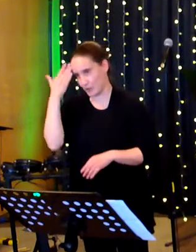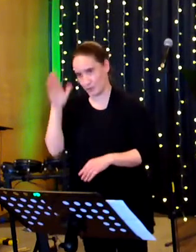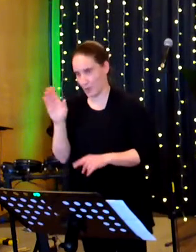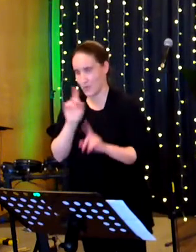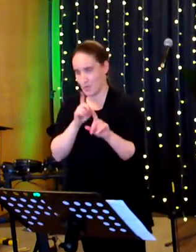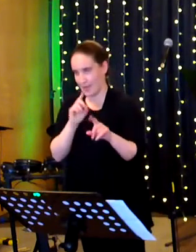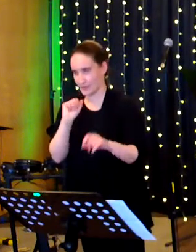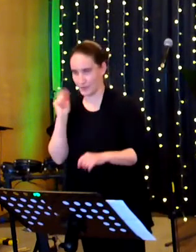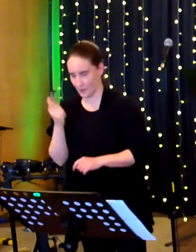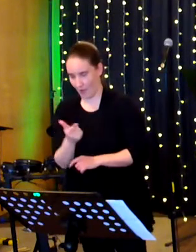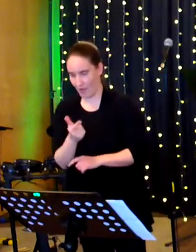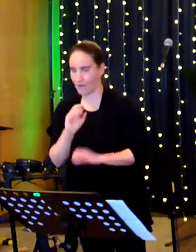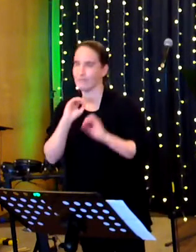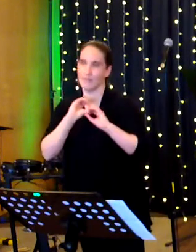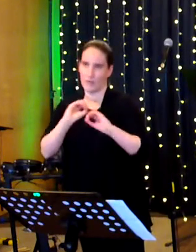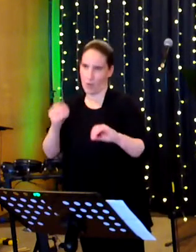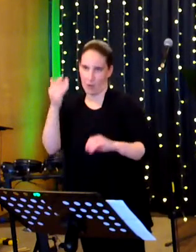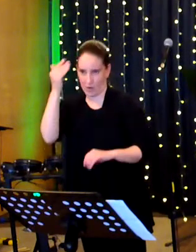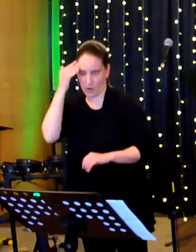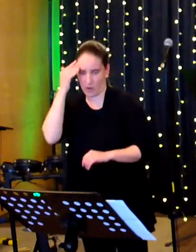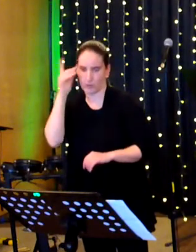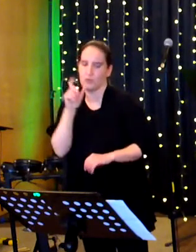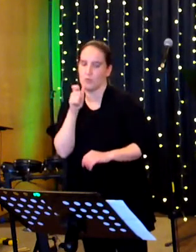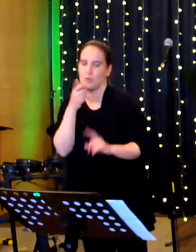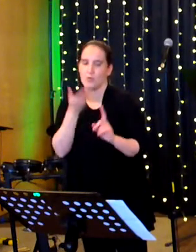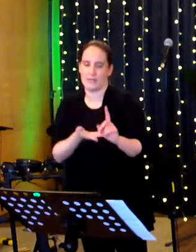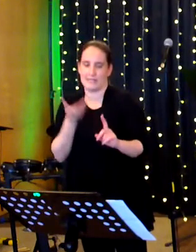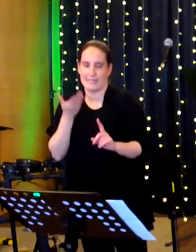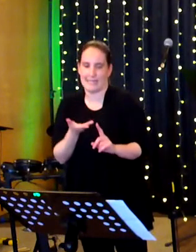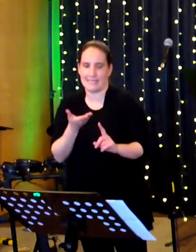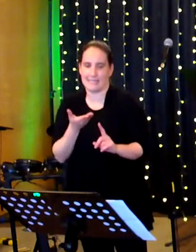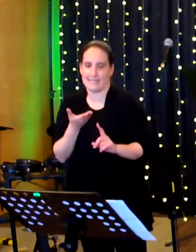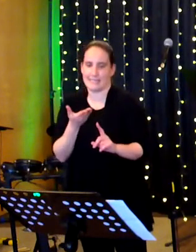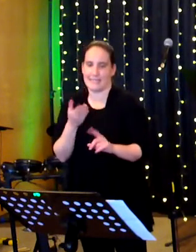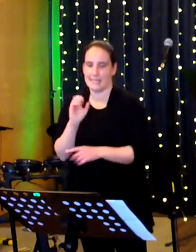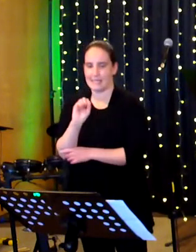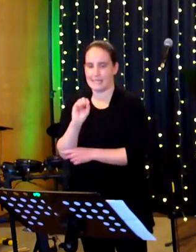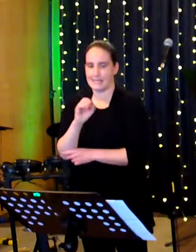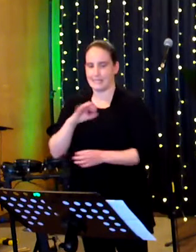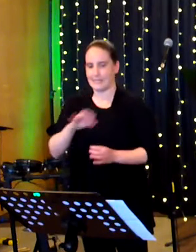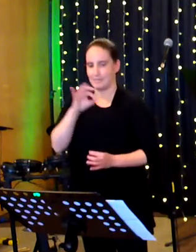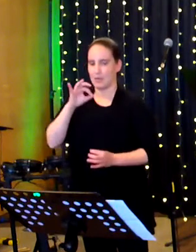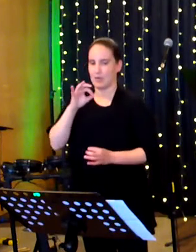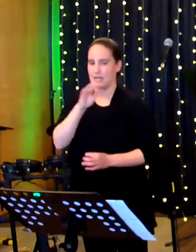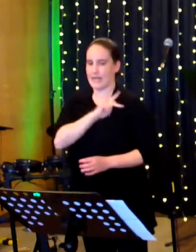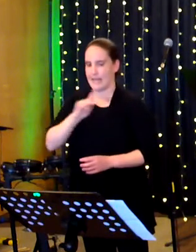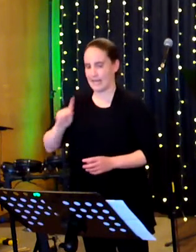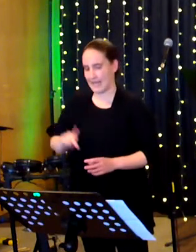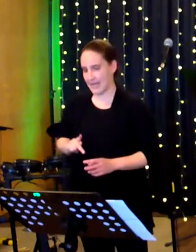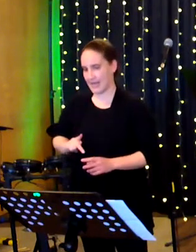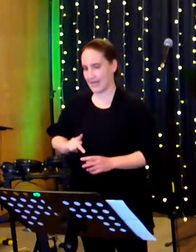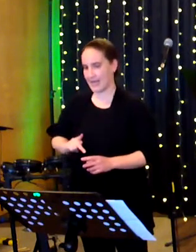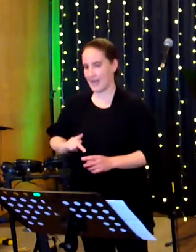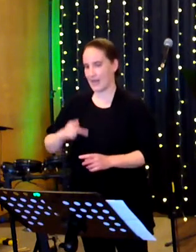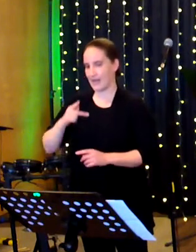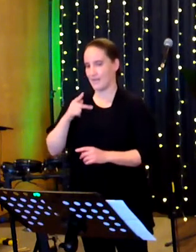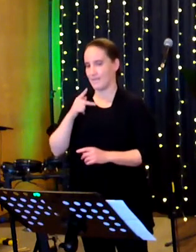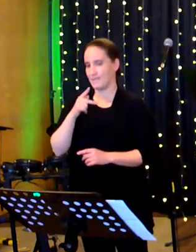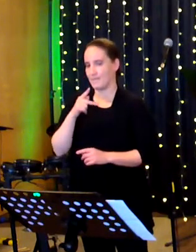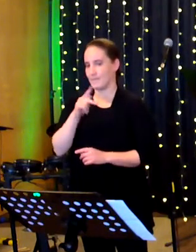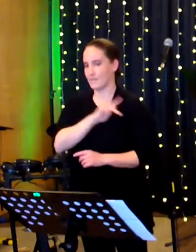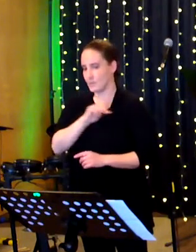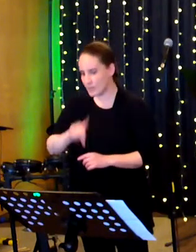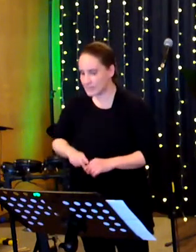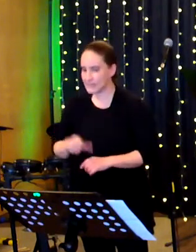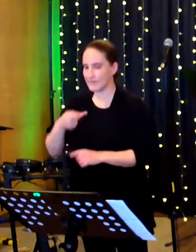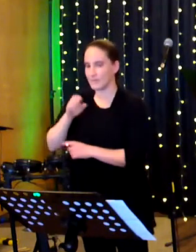scholars don't know all the answers. Who is the spirit prince of the kingdom of Persia? It could be Satan. We don't know.